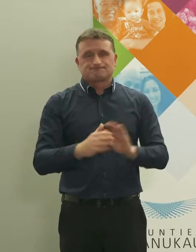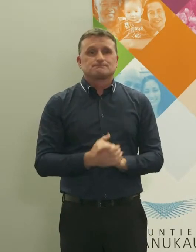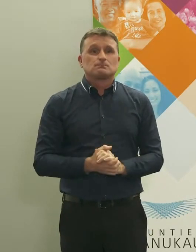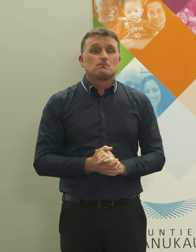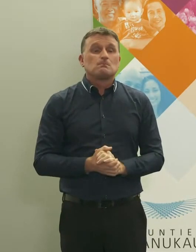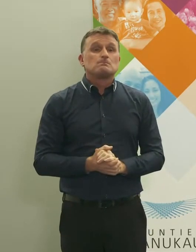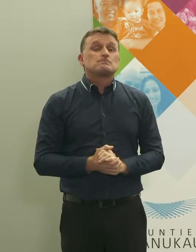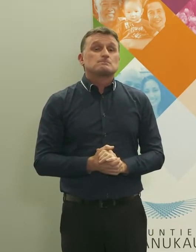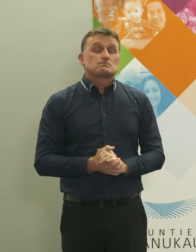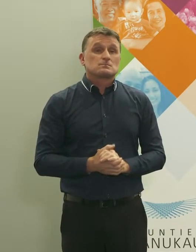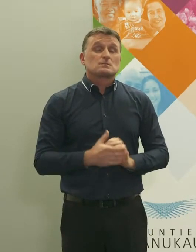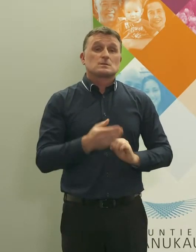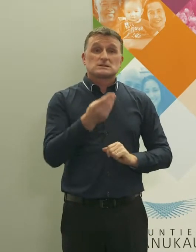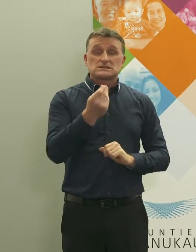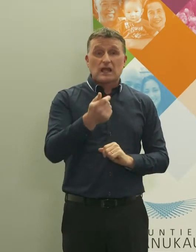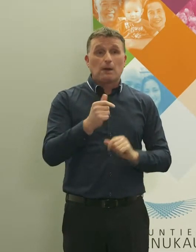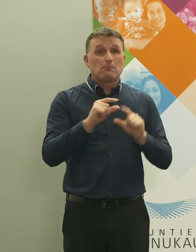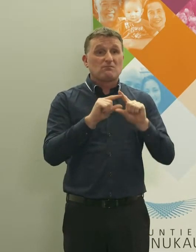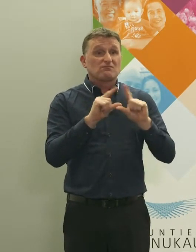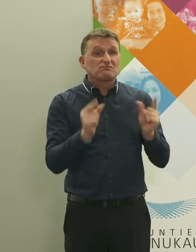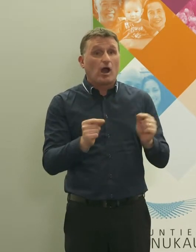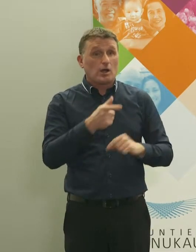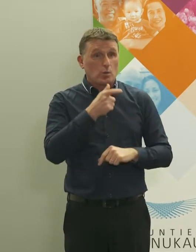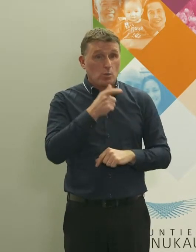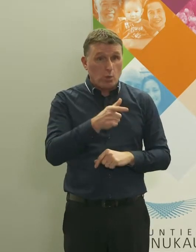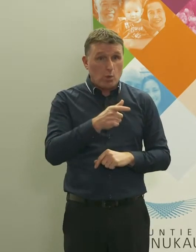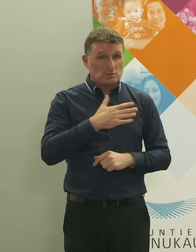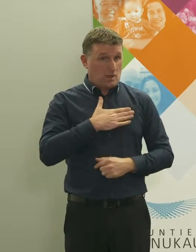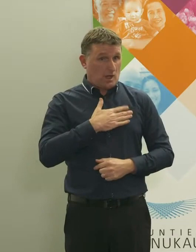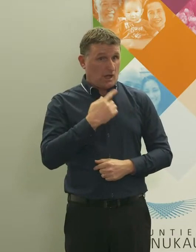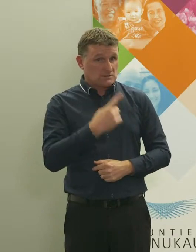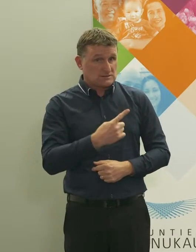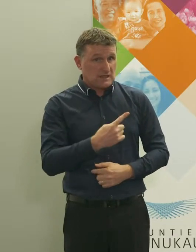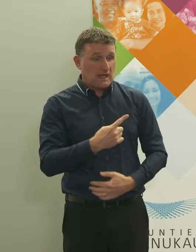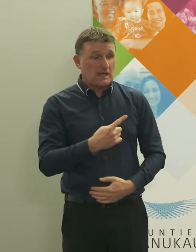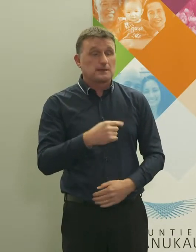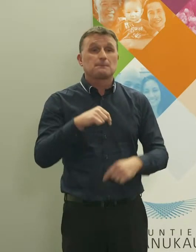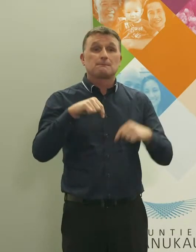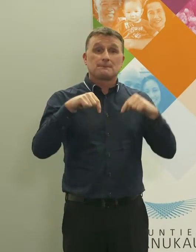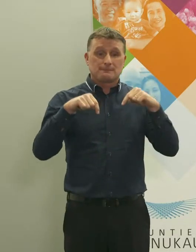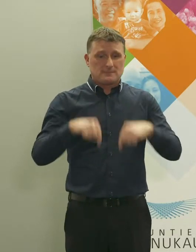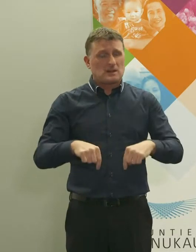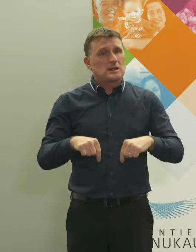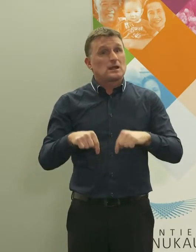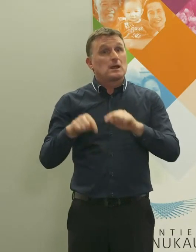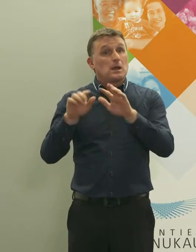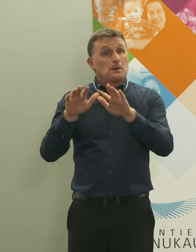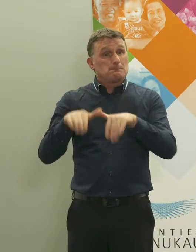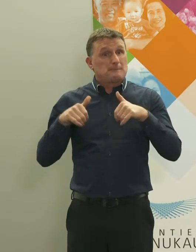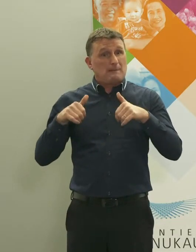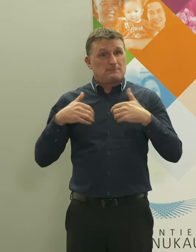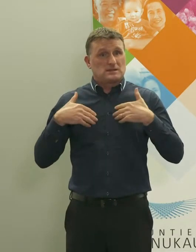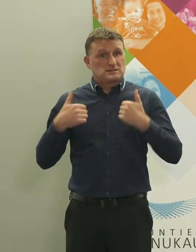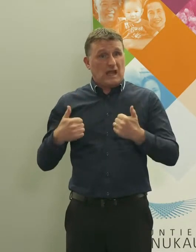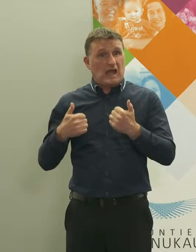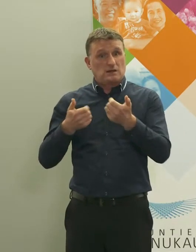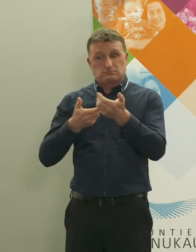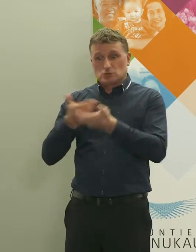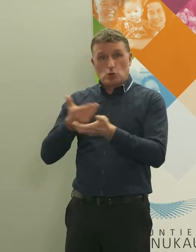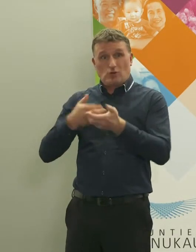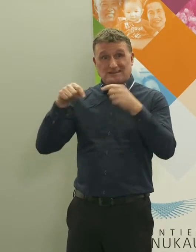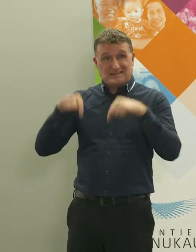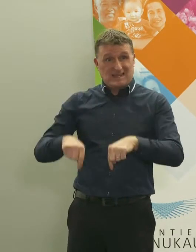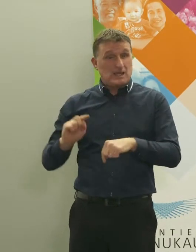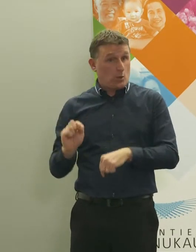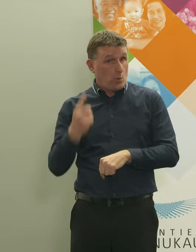say a few final words about ARF's role in contact tracing, as the Minister has